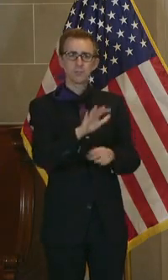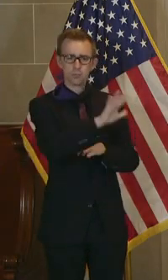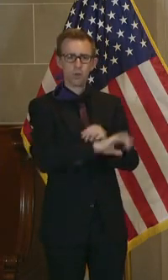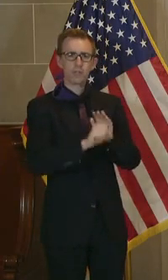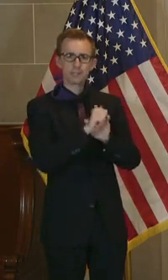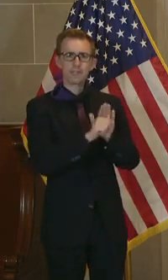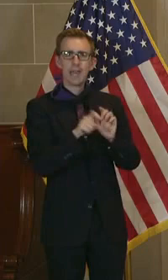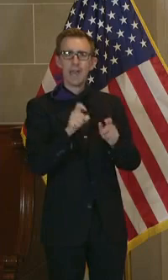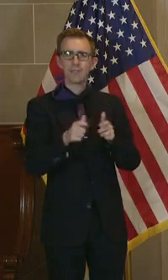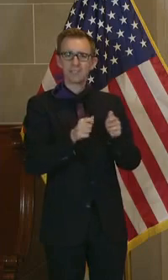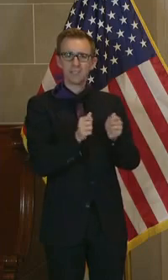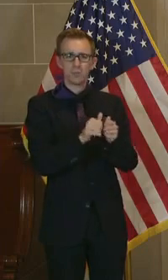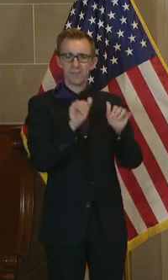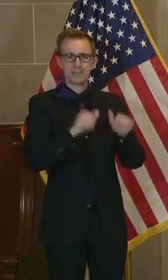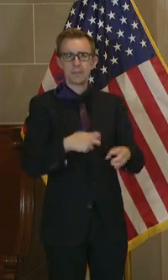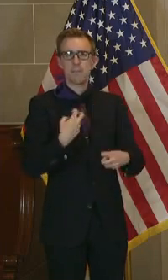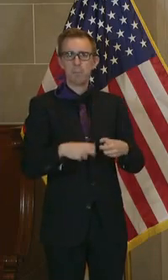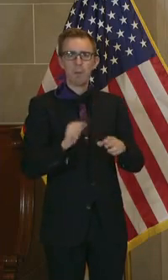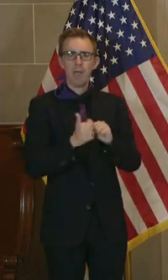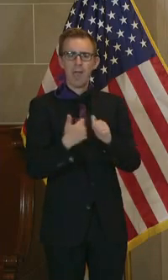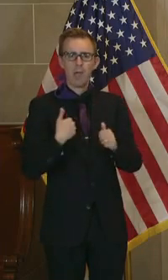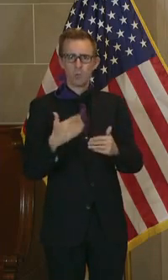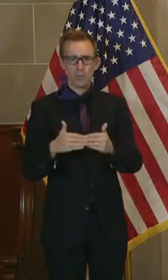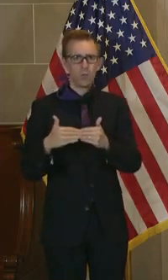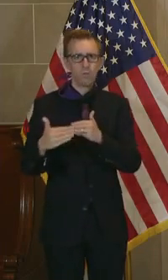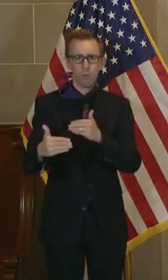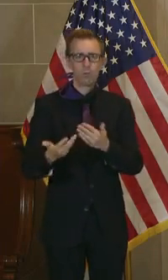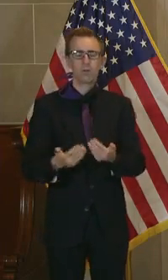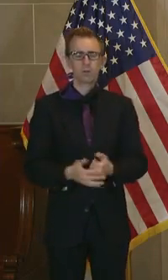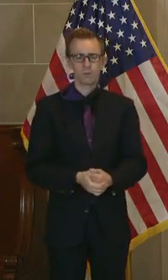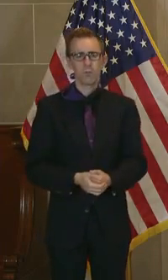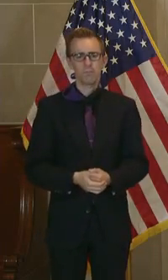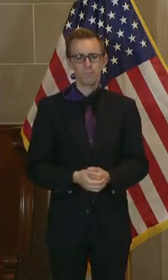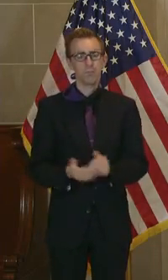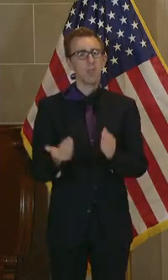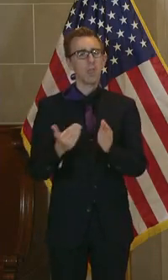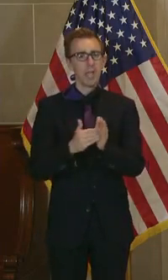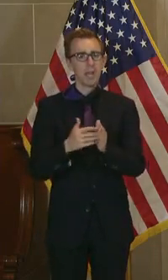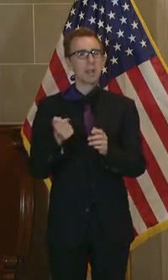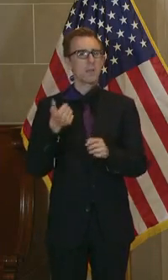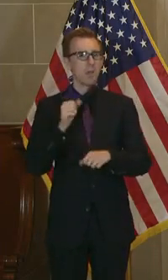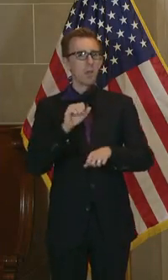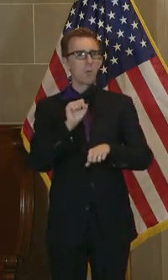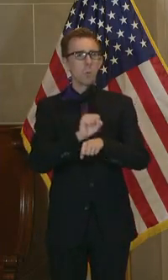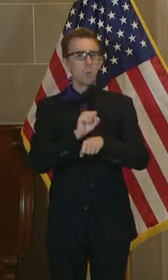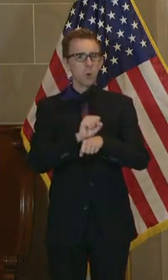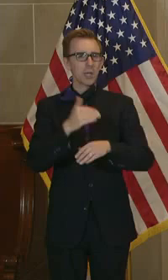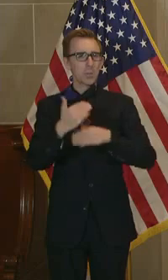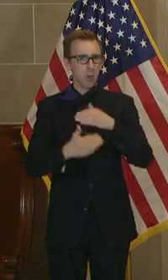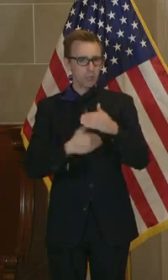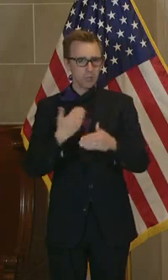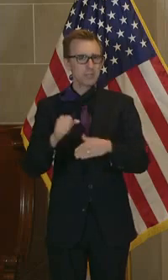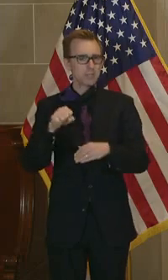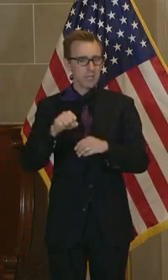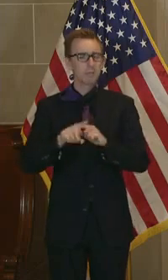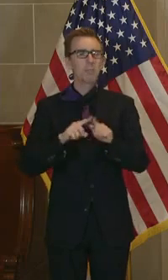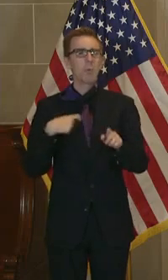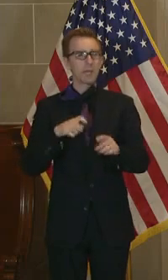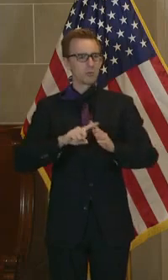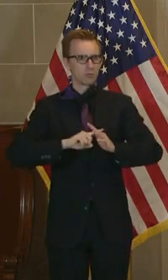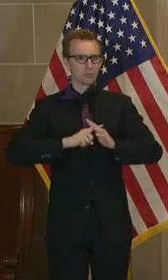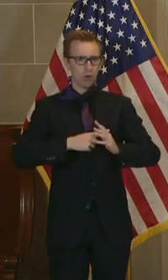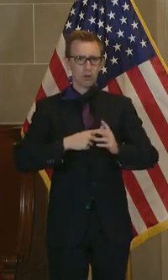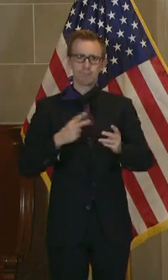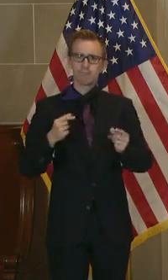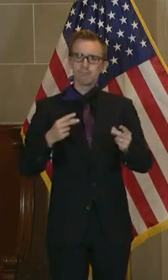state are going to have to deal with those same problems. How are we going to deal with that? So, again, I want to say it's a little bit of work in progress. But again, we got to get started. And we got to get things